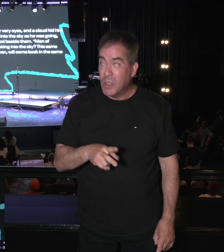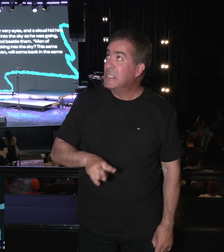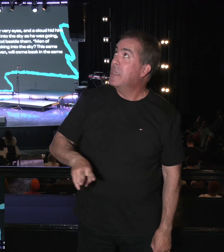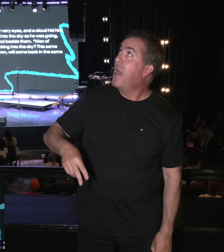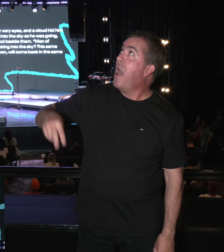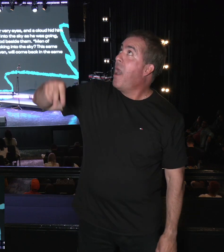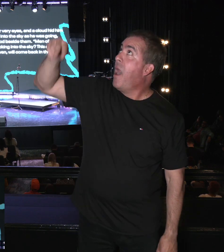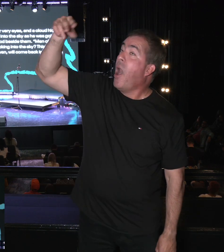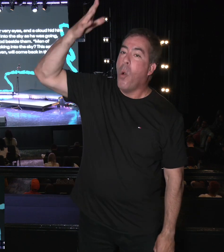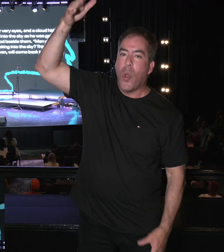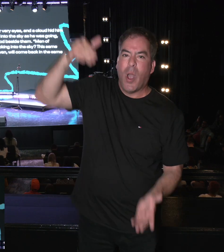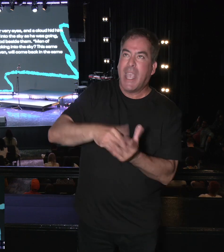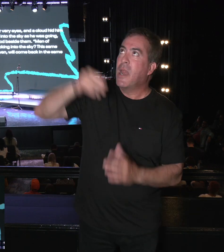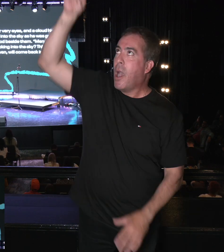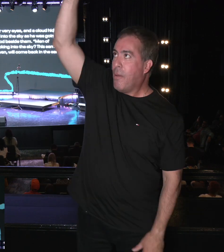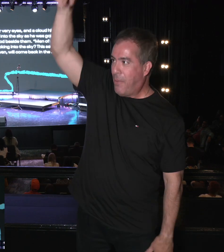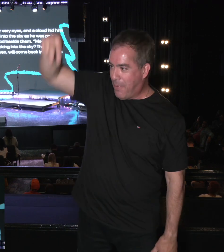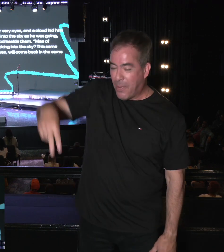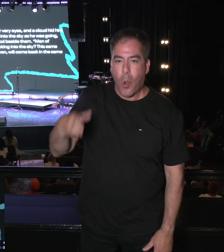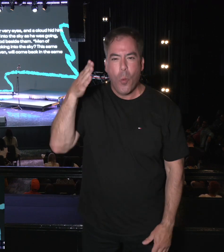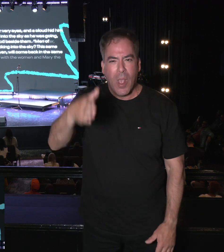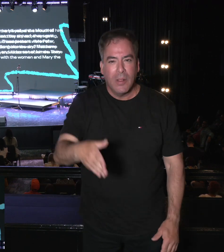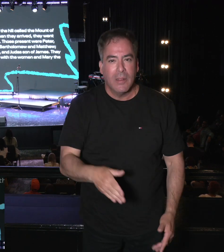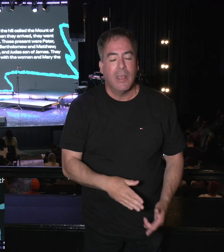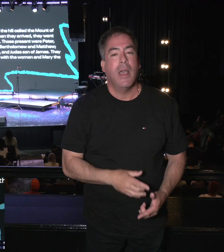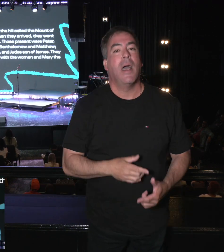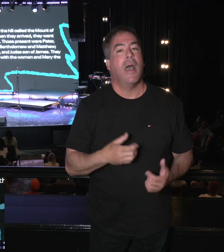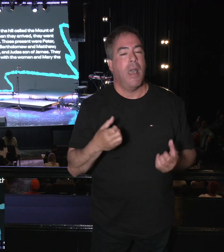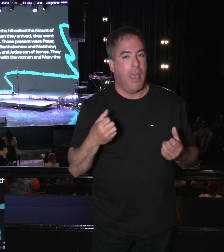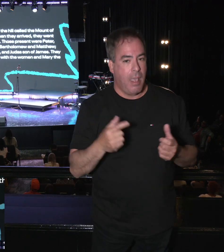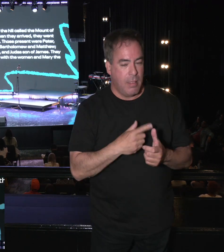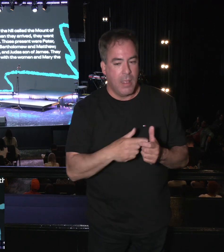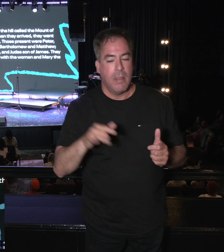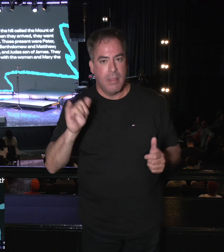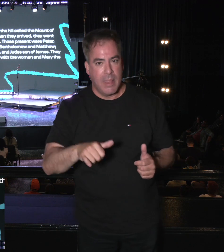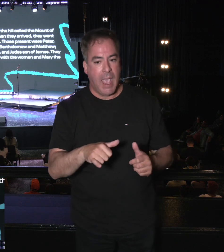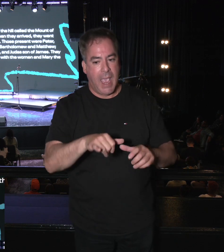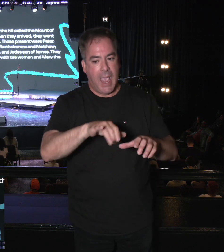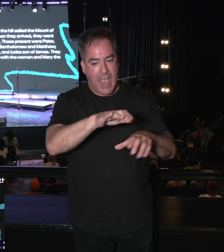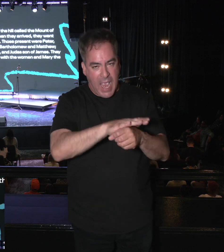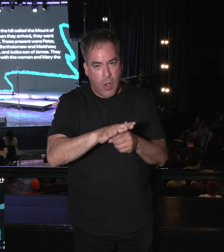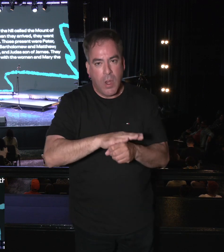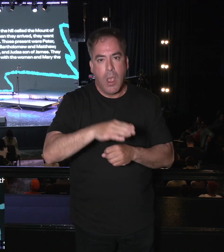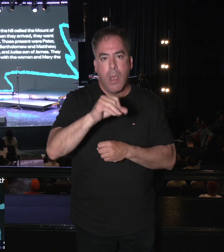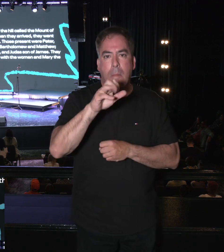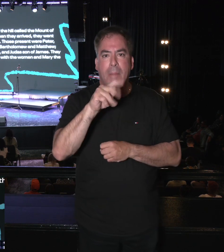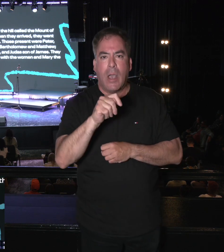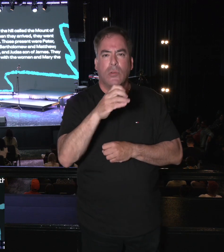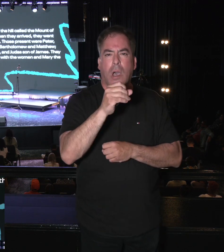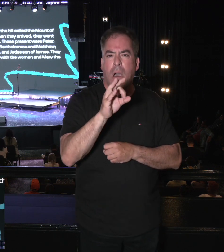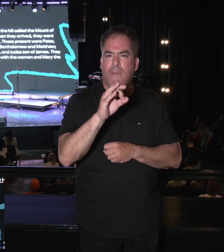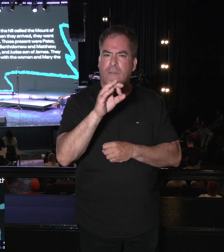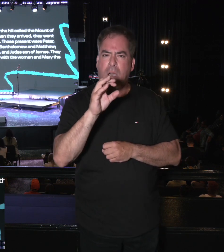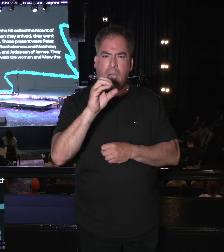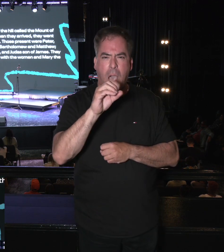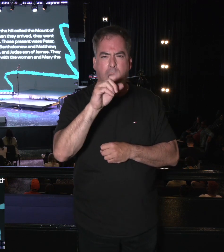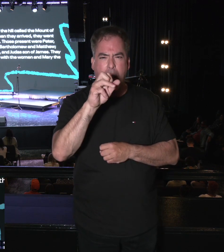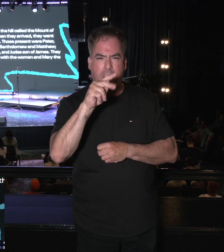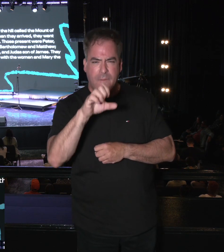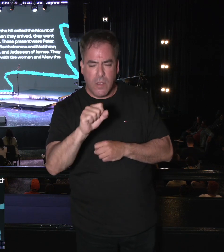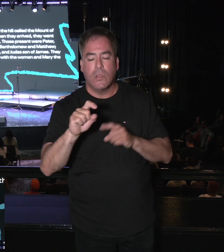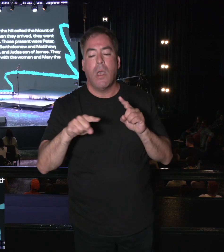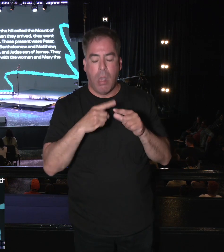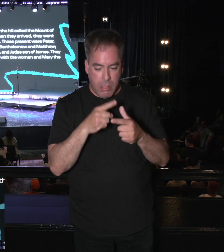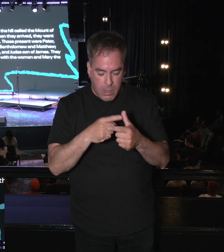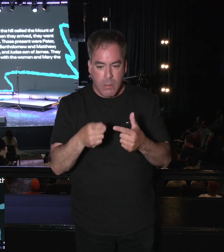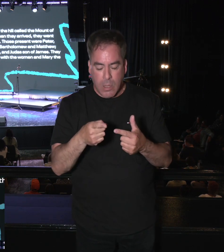you have seen him go into heaven. Then the apostles returned to Jerusalem from the hill called the Mount of Olives. A Sabbath day walk from the city. When they arrived, they went upstairs